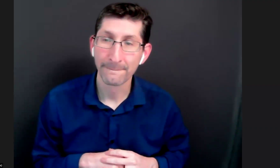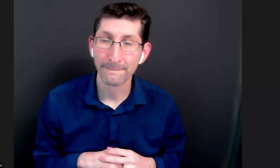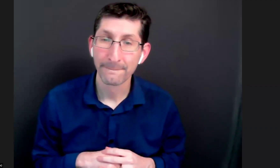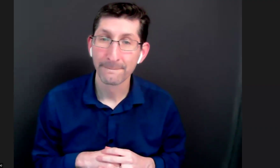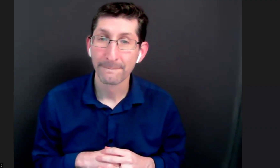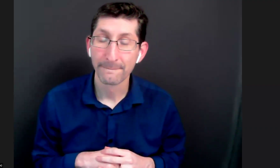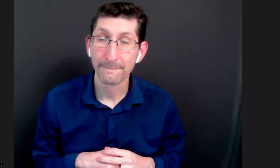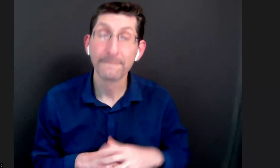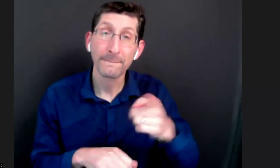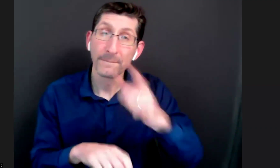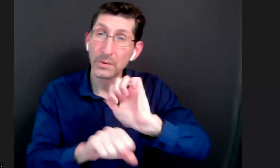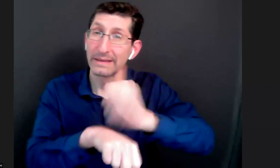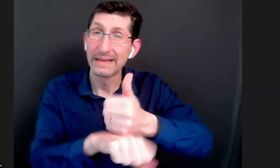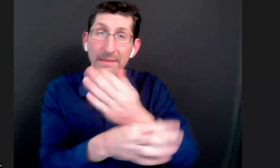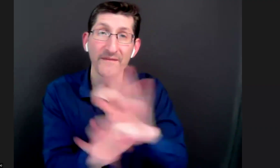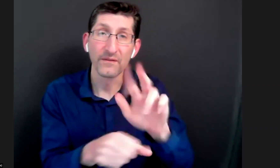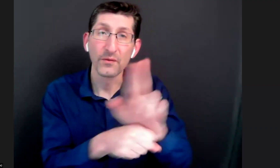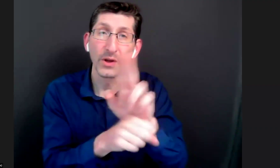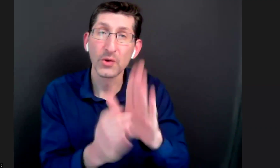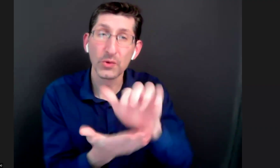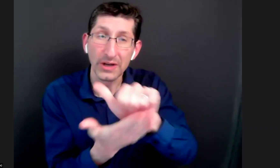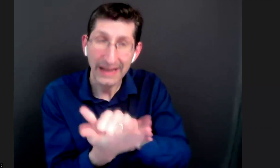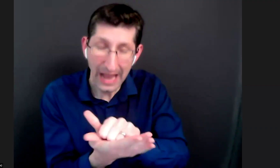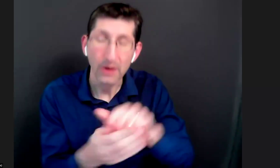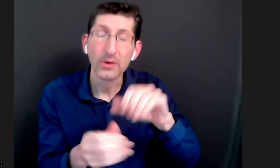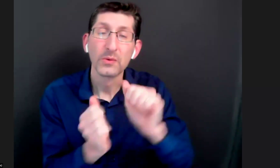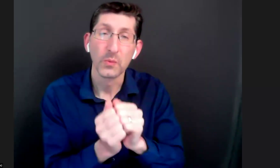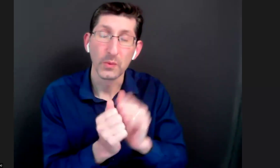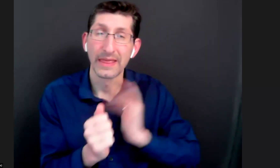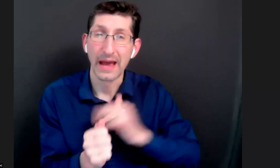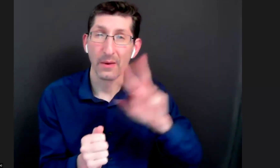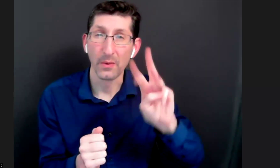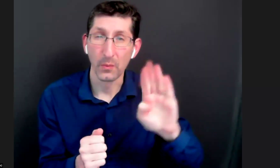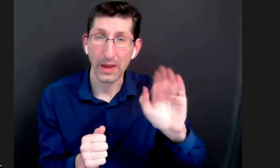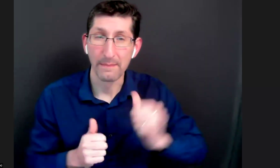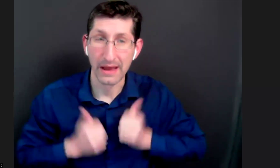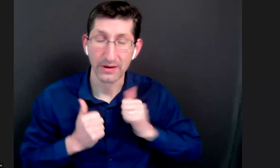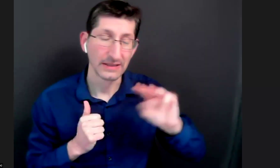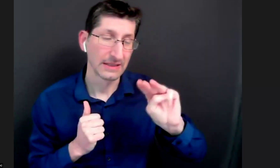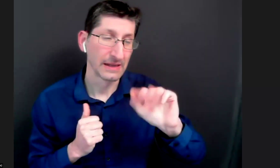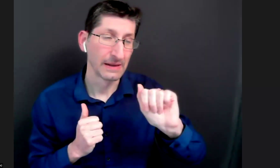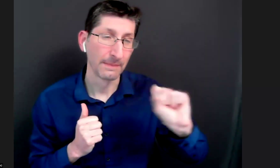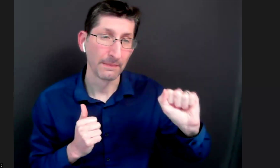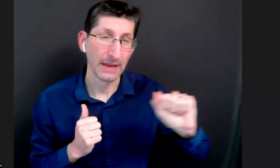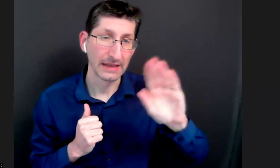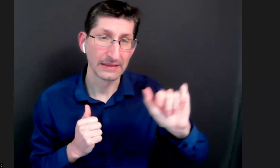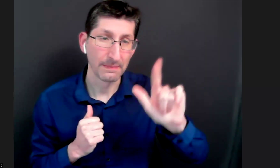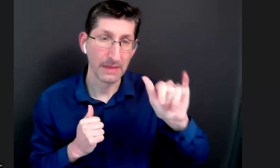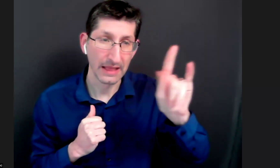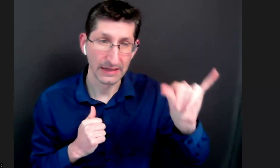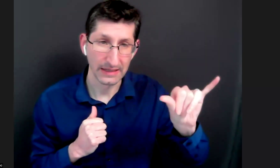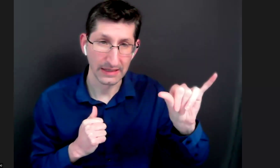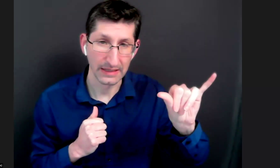Create a free user account and search our inventory at our web address, which is Massability,